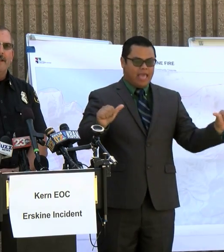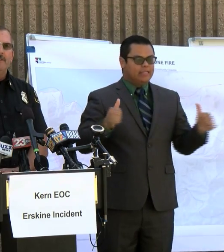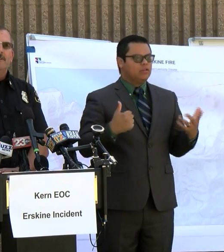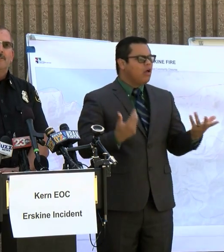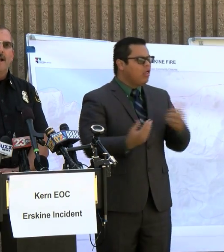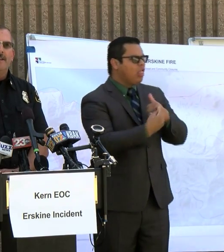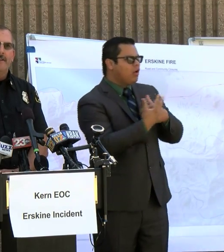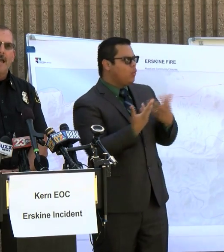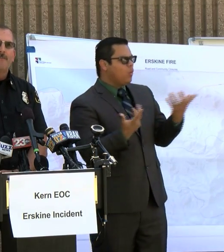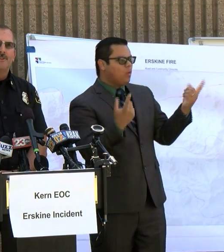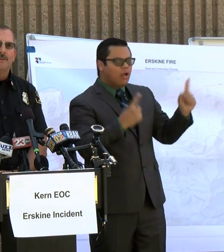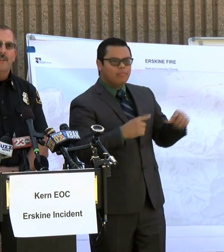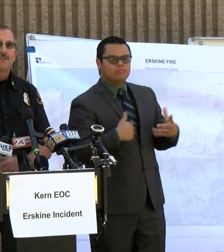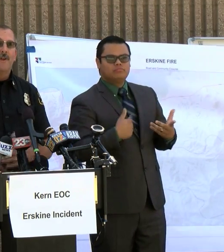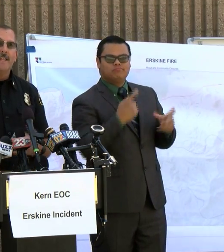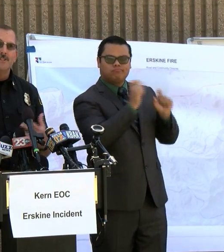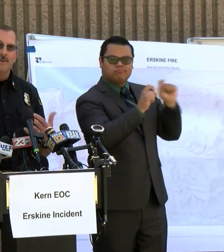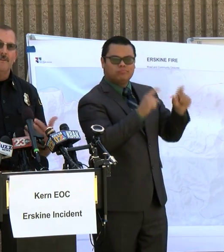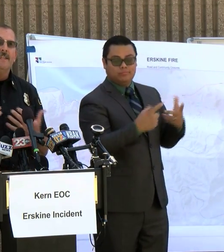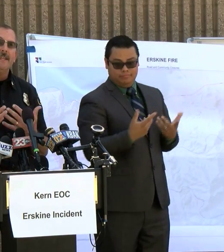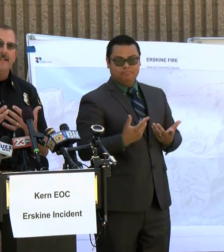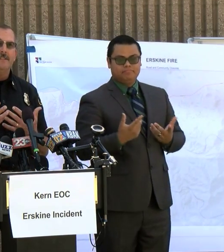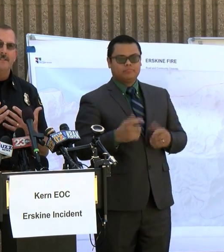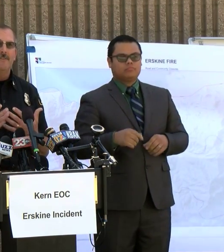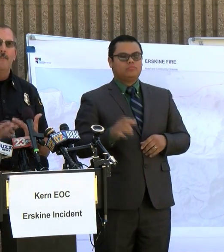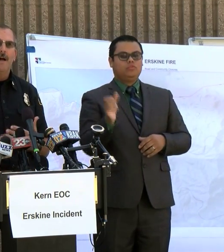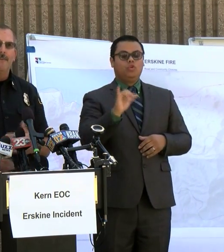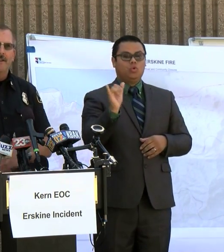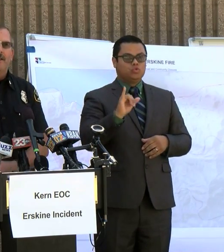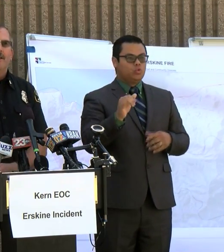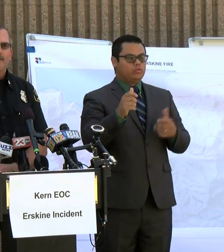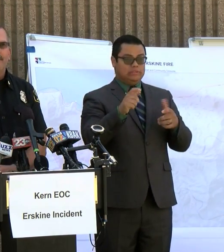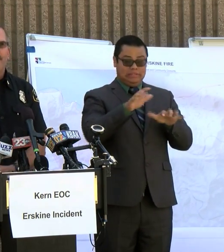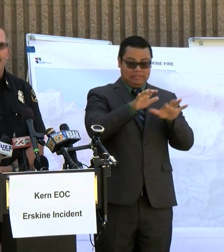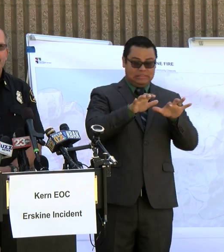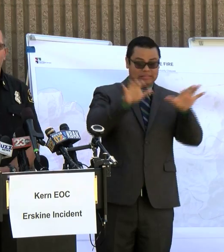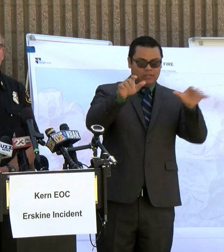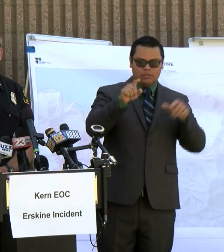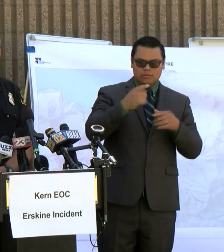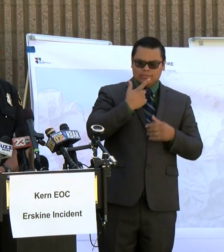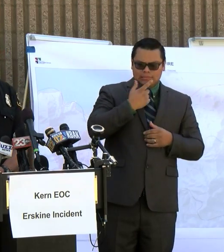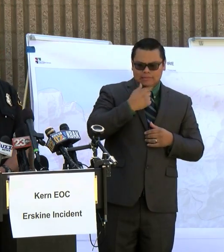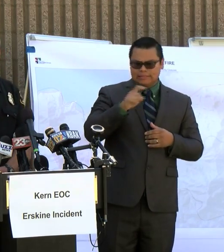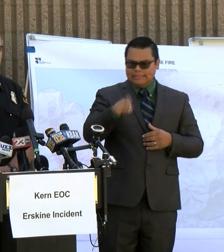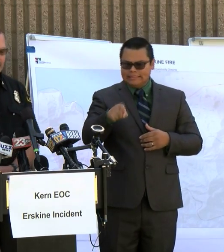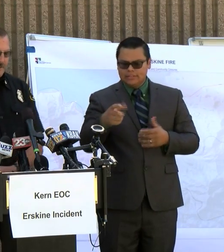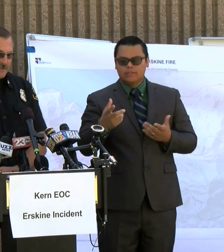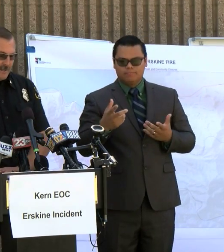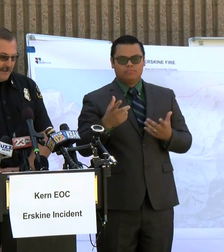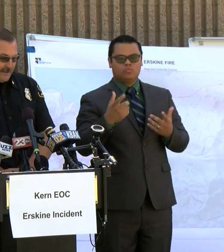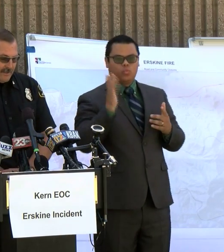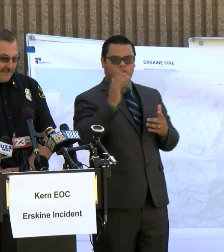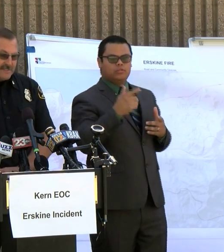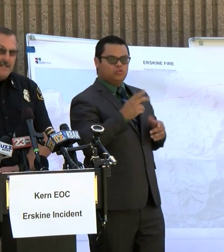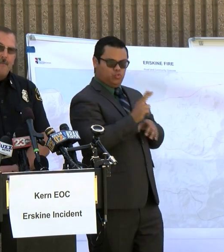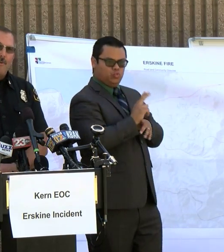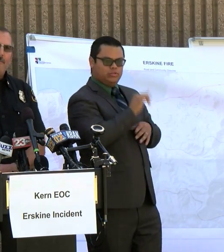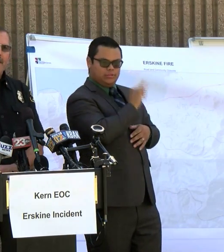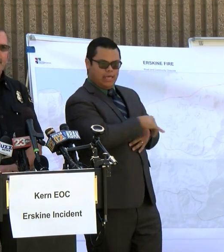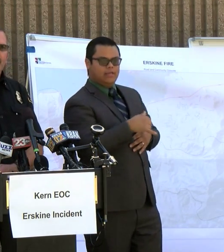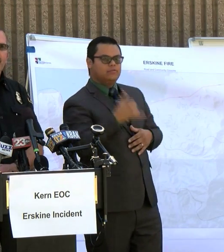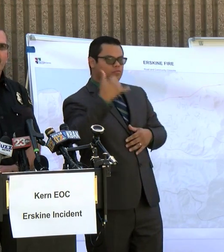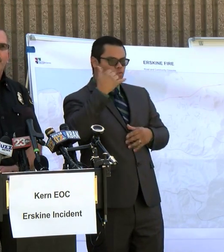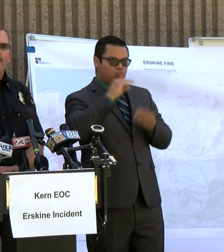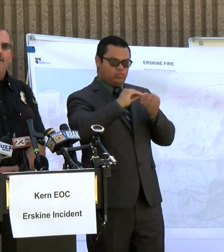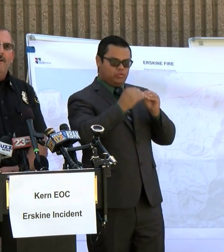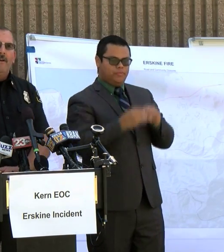also be trying to capture the trends or needs of the public through that resource. This number will